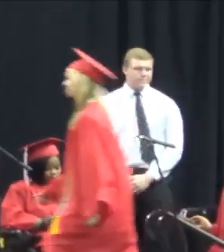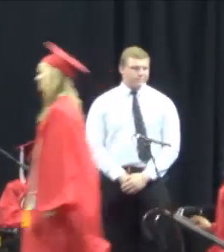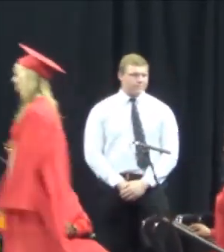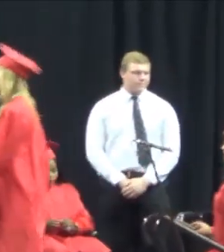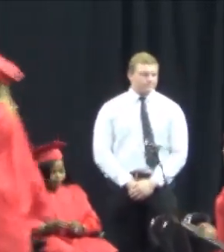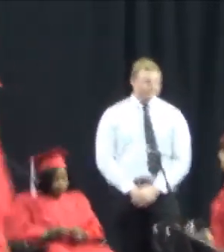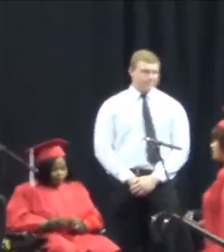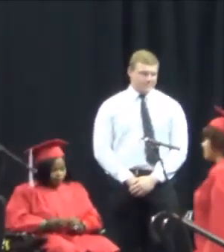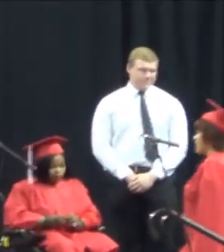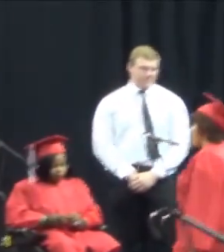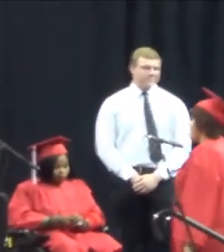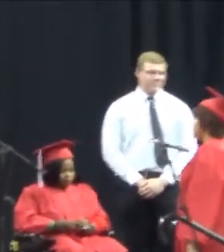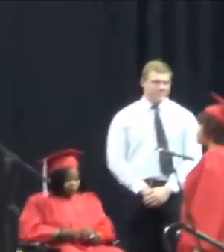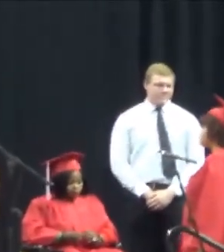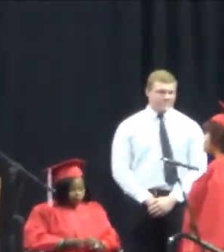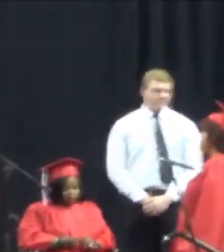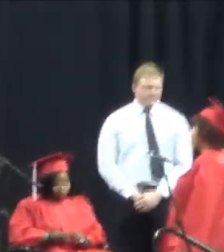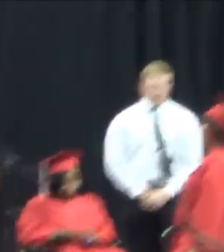McNutt. Elizabeth Bender.